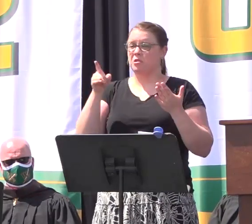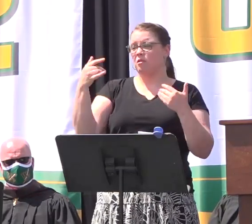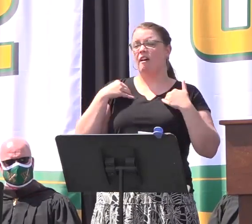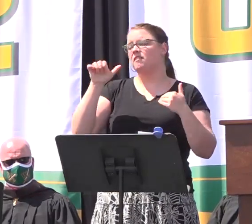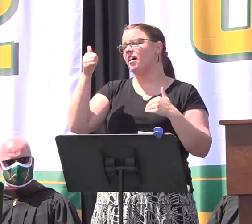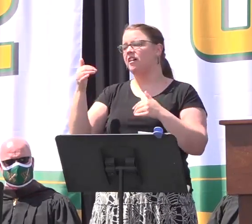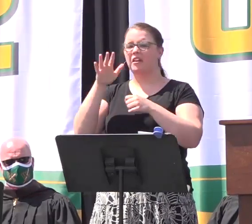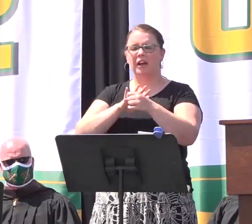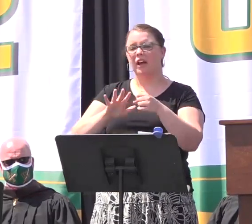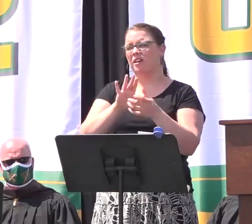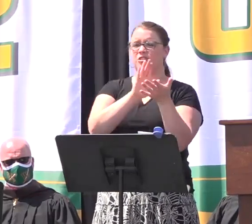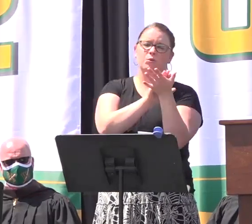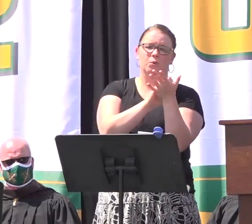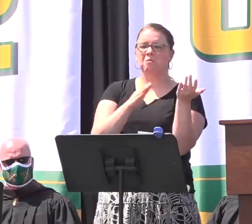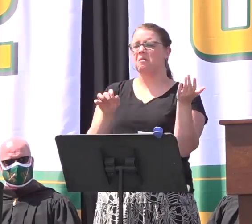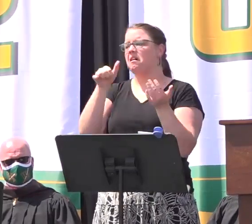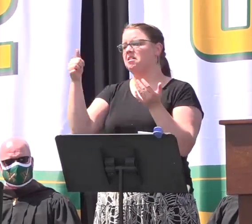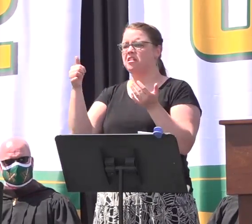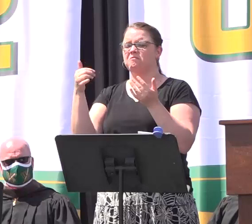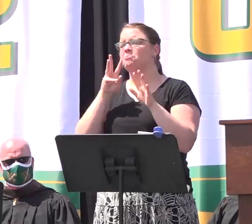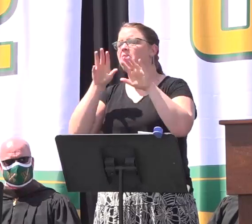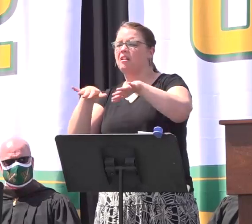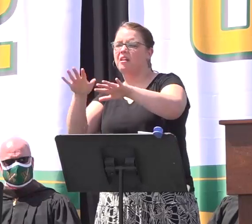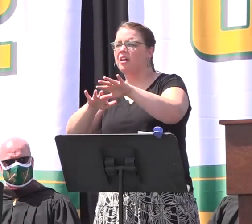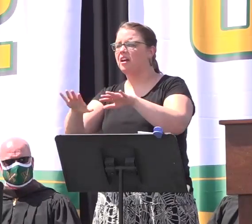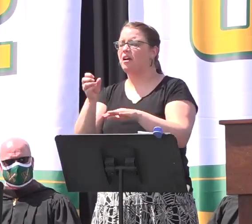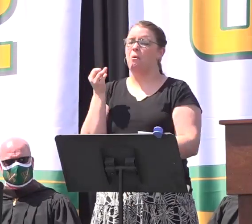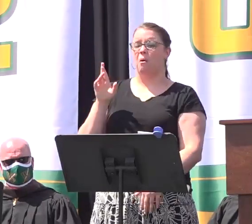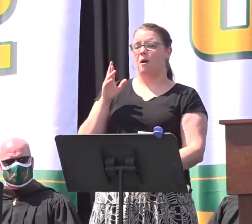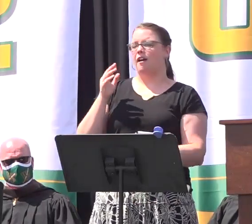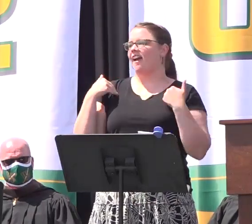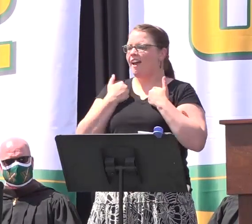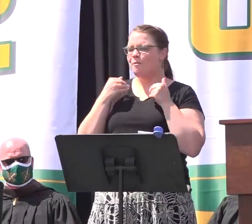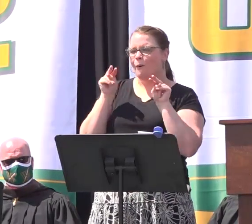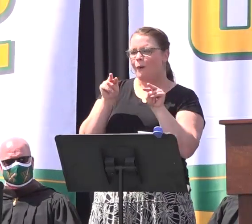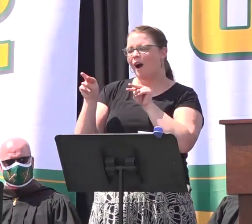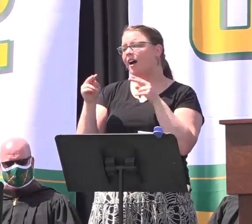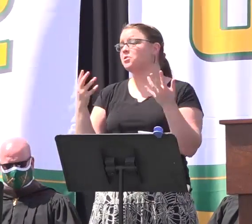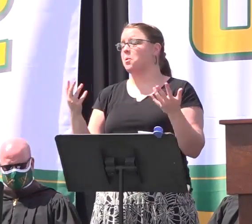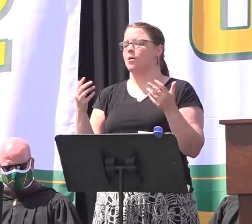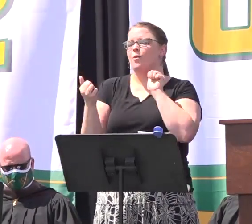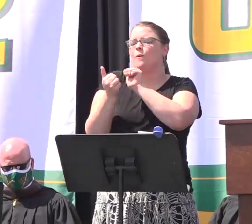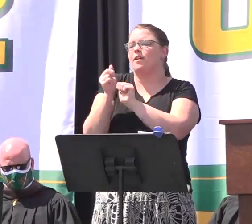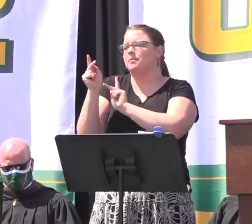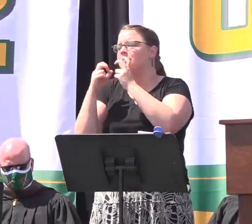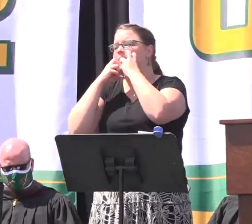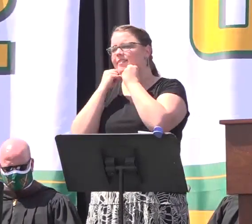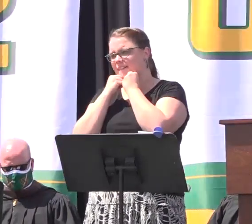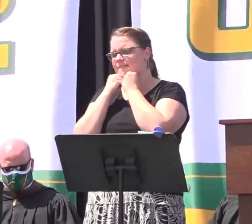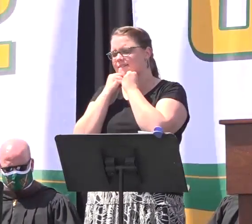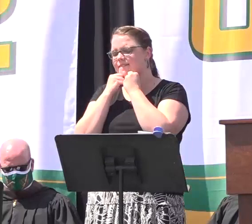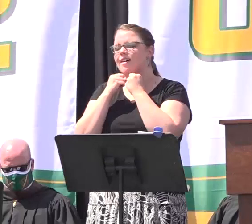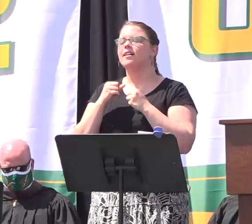school at West Florence High, or this day, or an animal, or people that you love or have loved. The song was